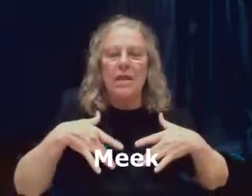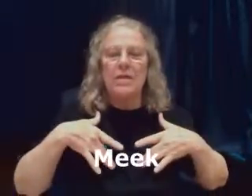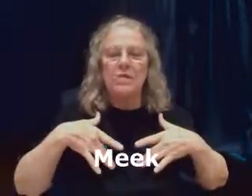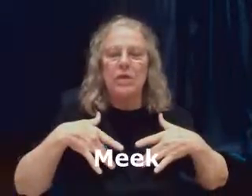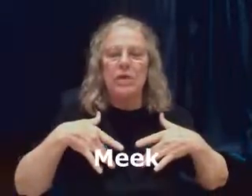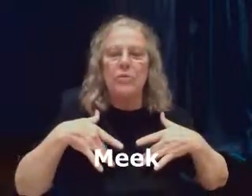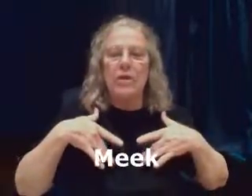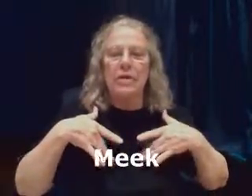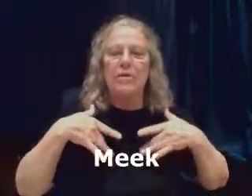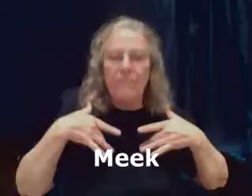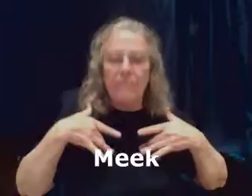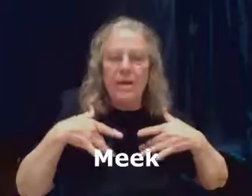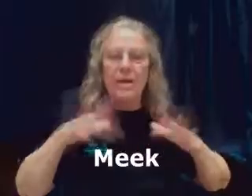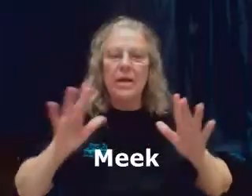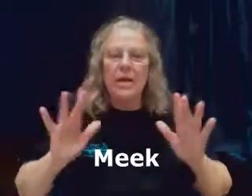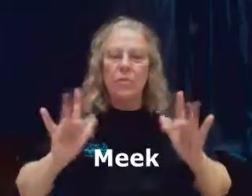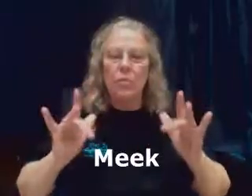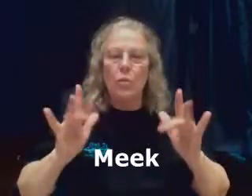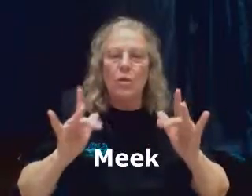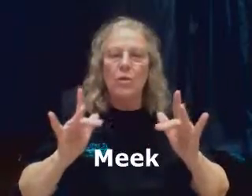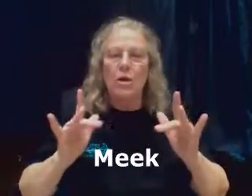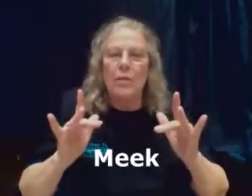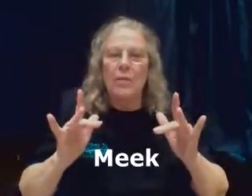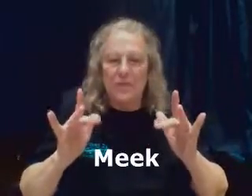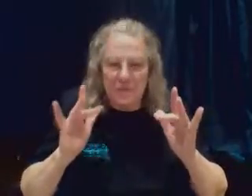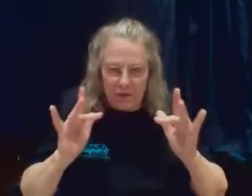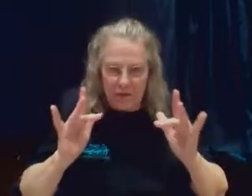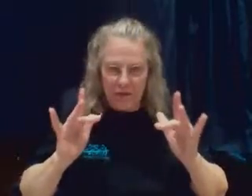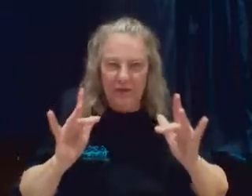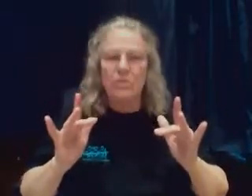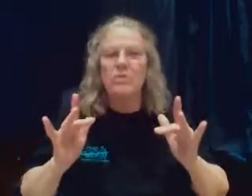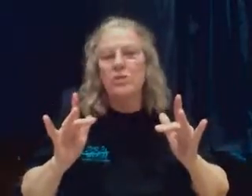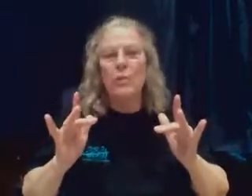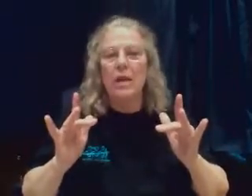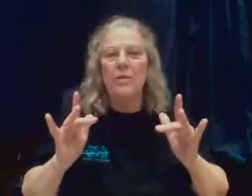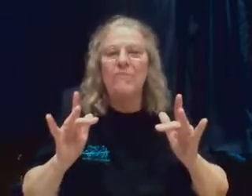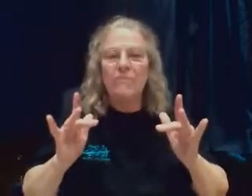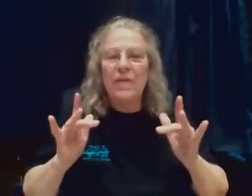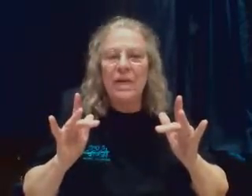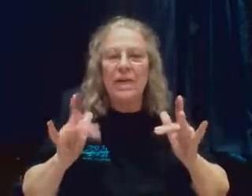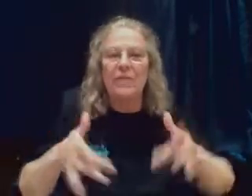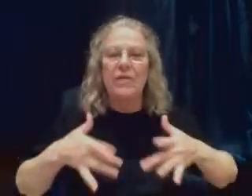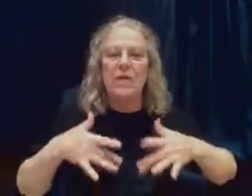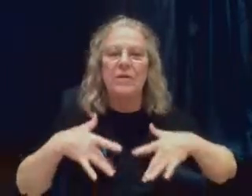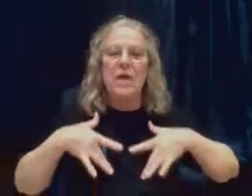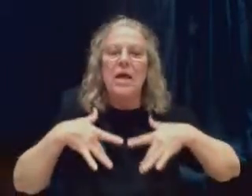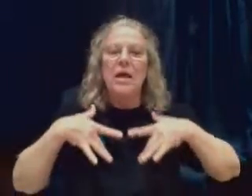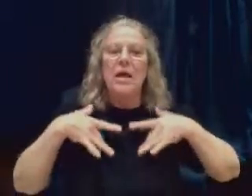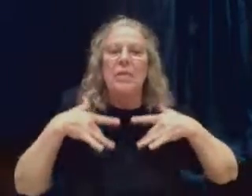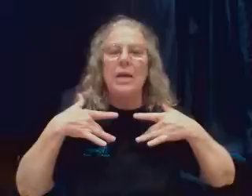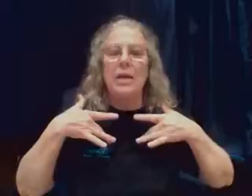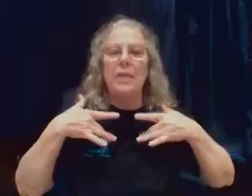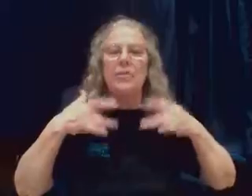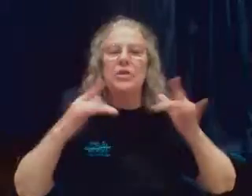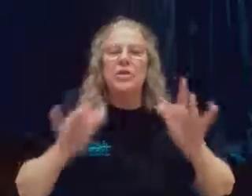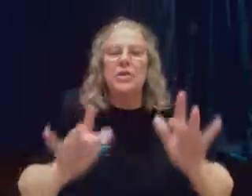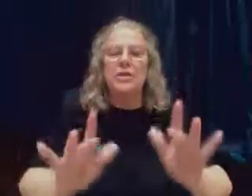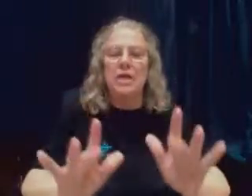is going to be the feeling, and we talk about the center fingers as being the feeling fingers, coming up the chest